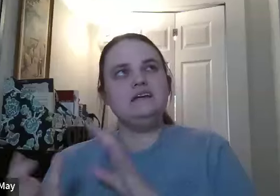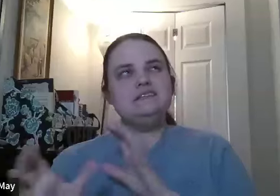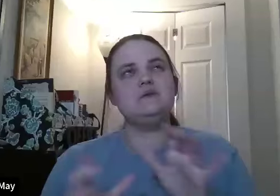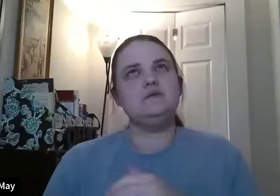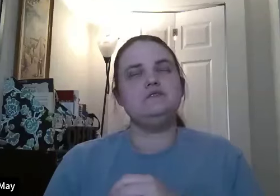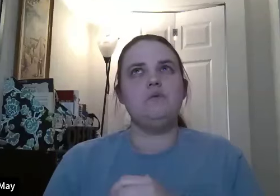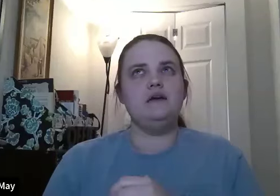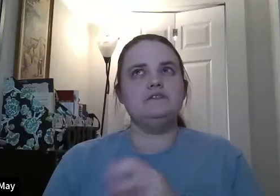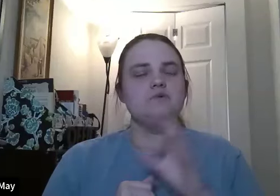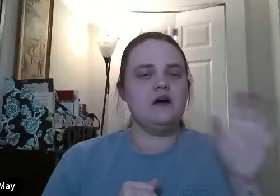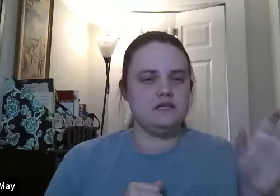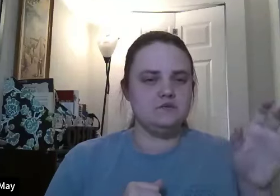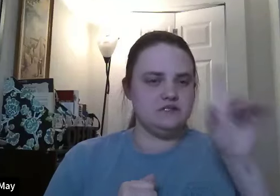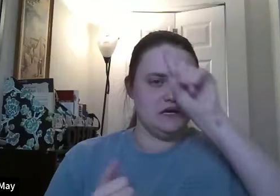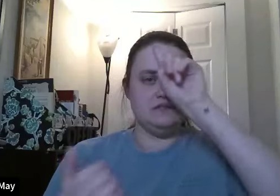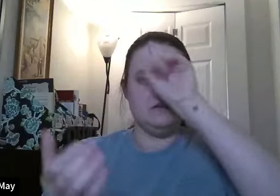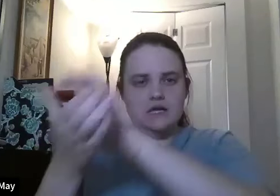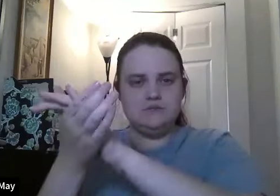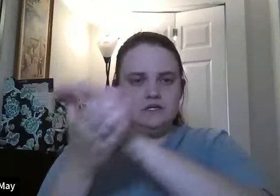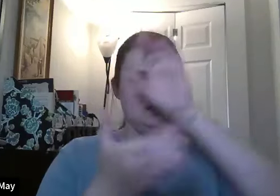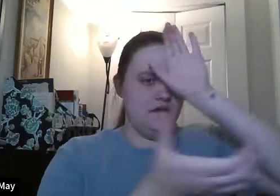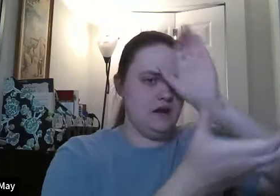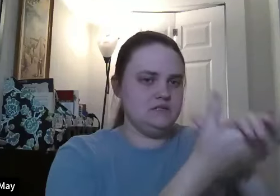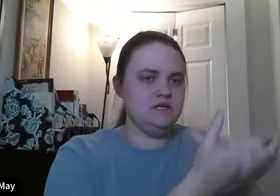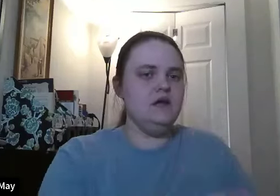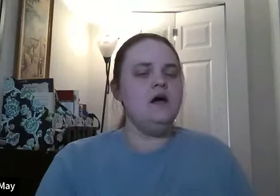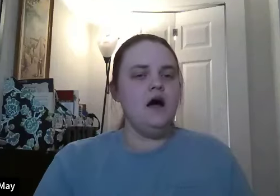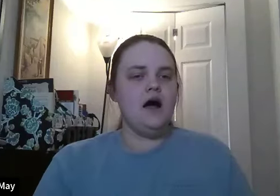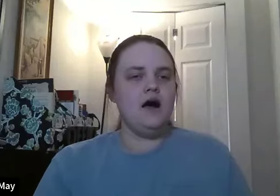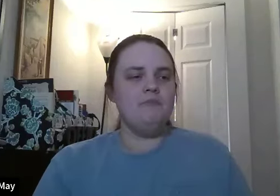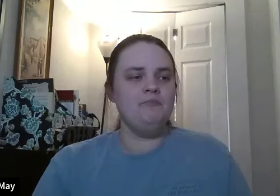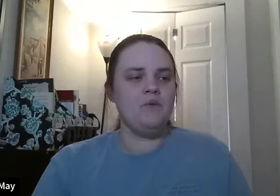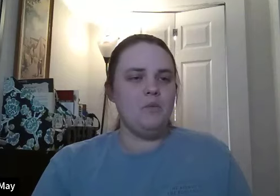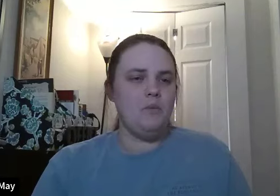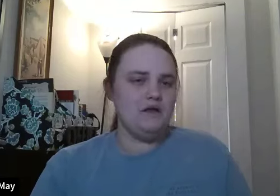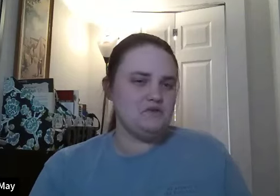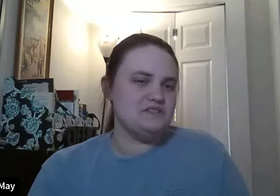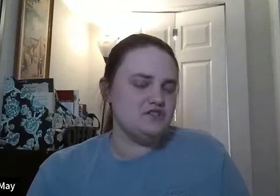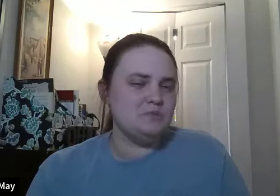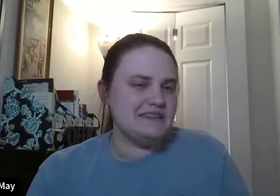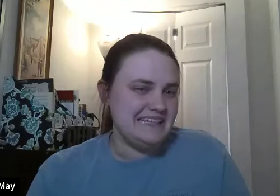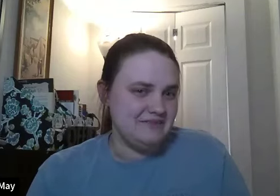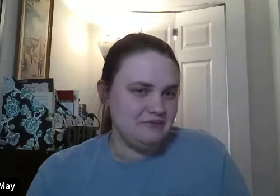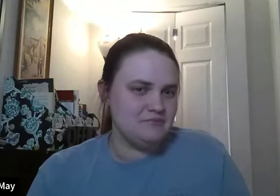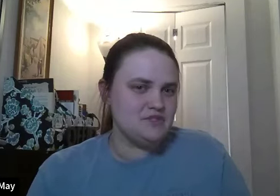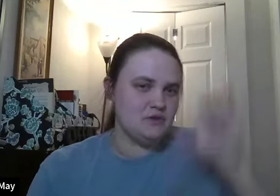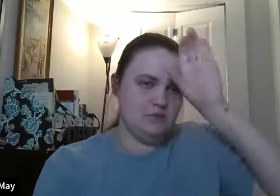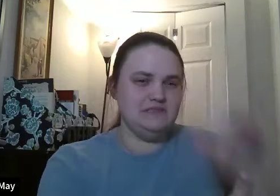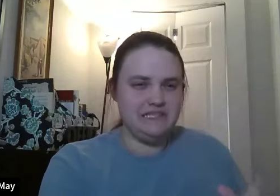guess it's not really with the wife, it's more with the husband side. So husband and then husband. One of those is also believe. So like your